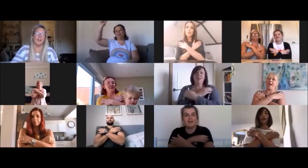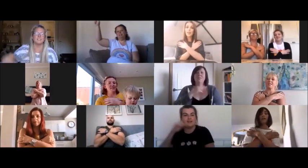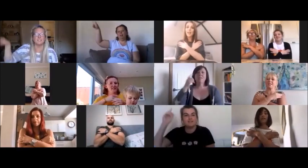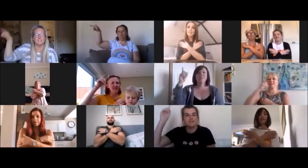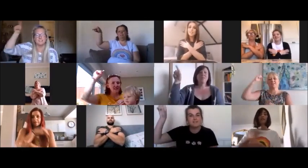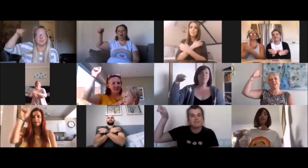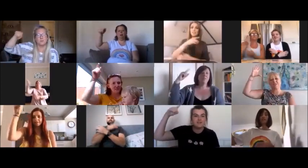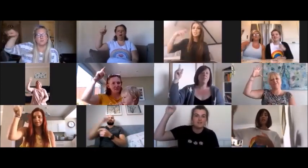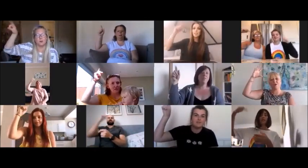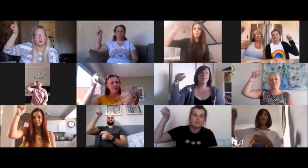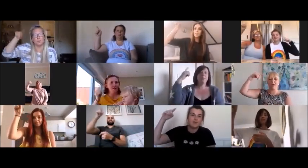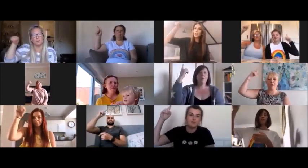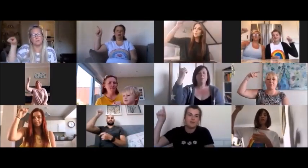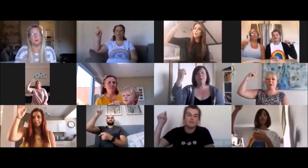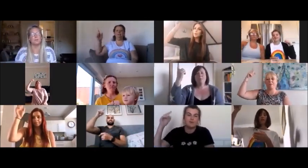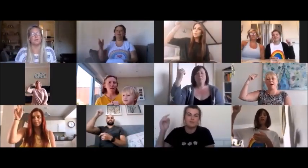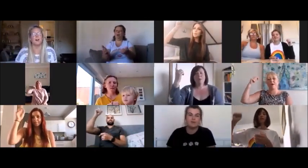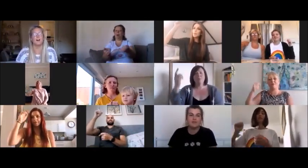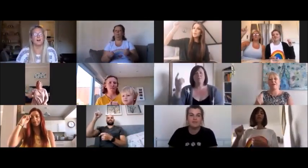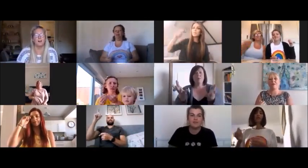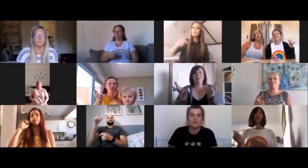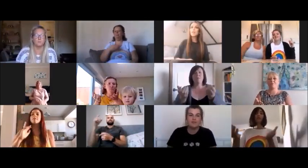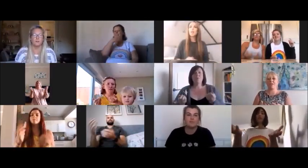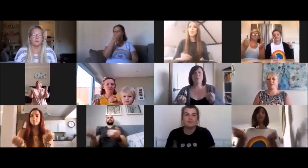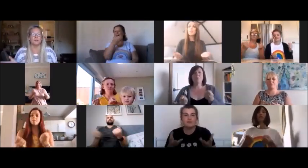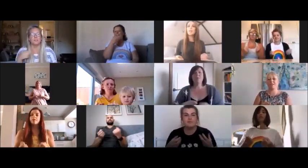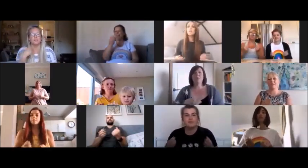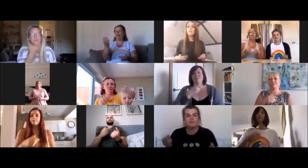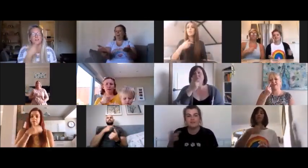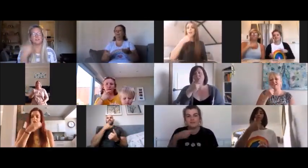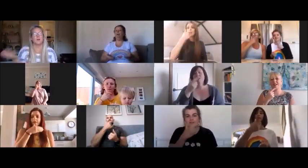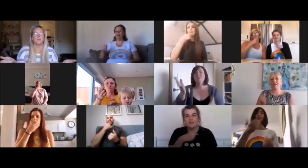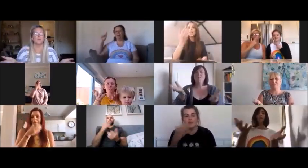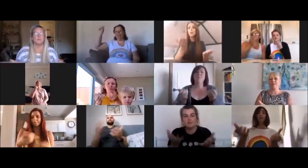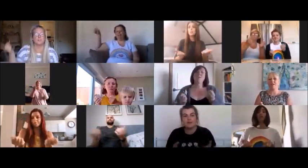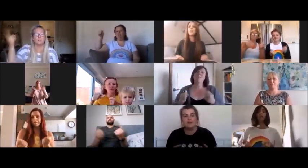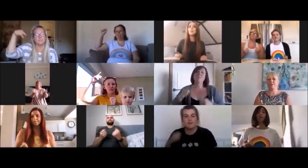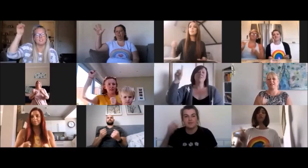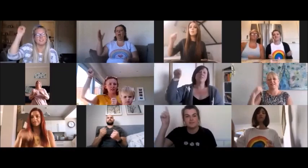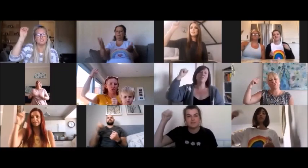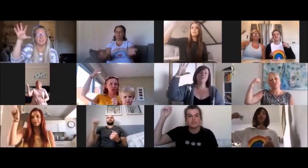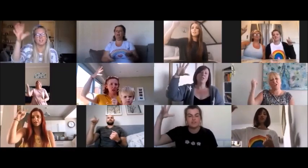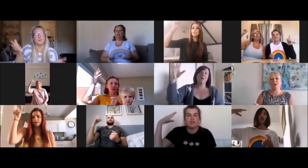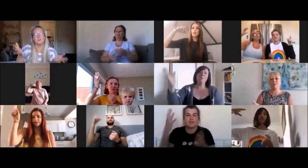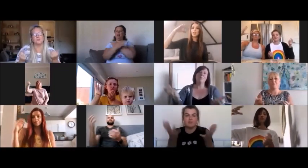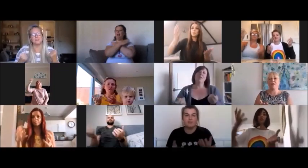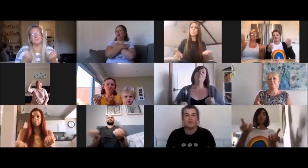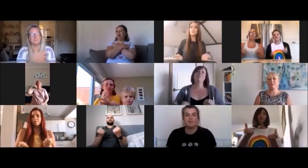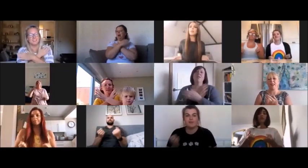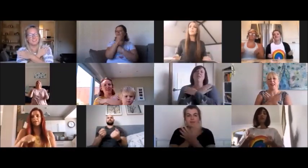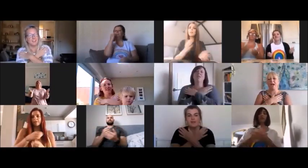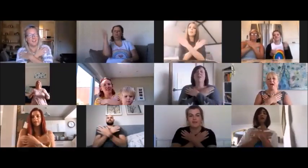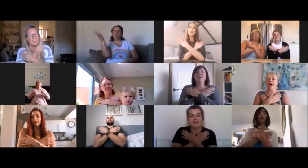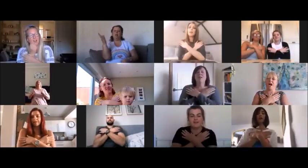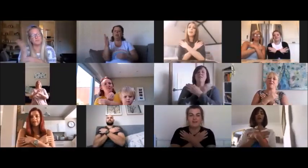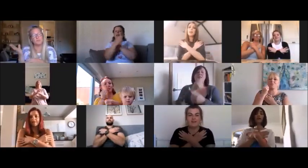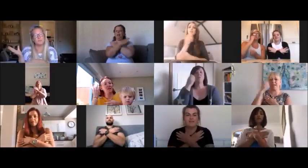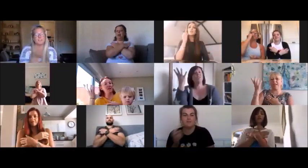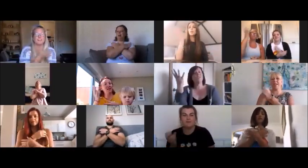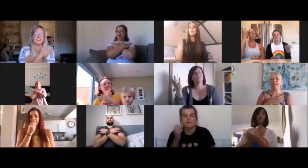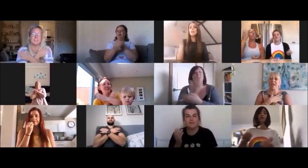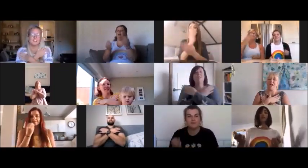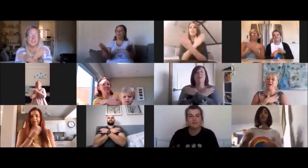warm as the sun from up above. Bring me fun, bring me sunshine, bring me